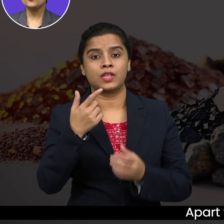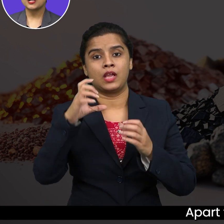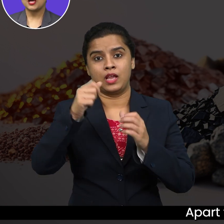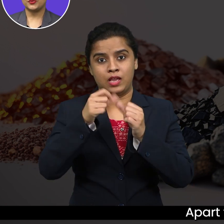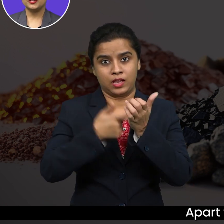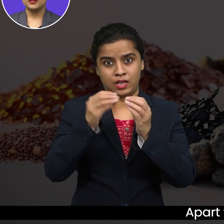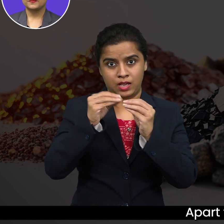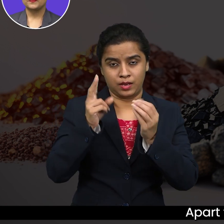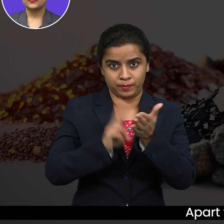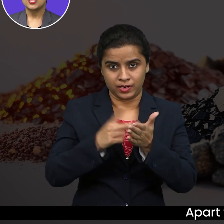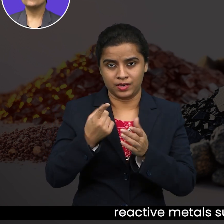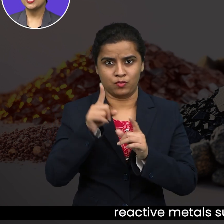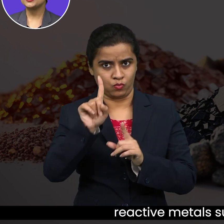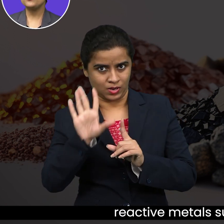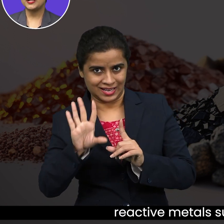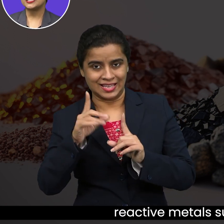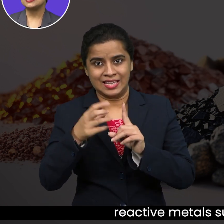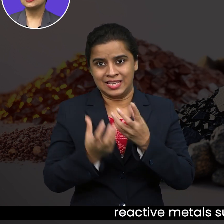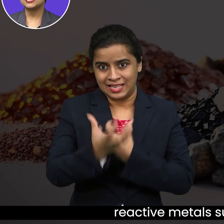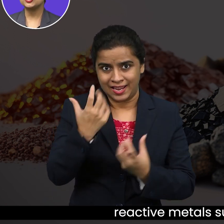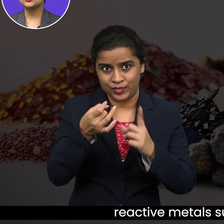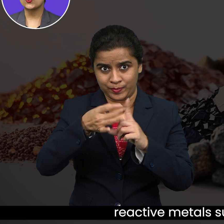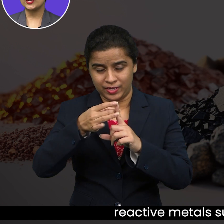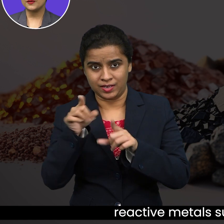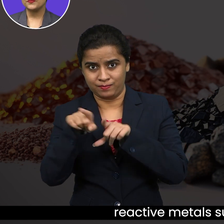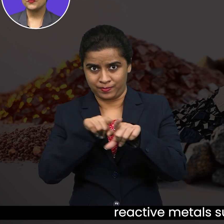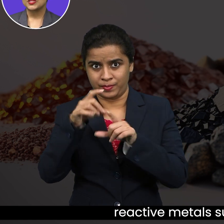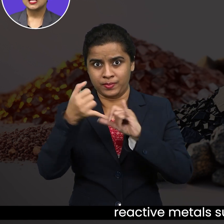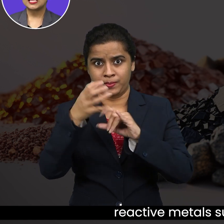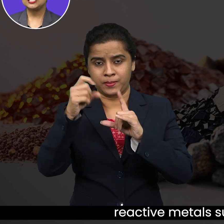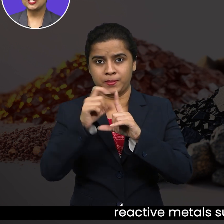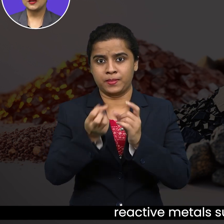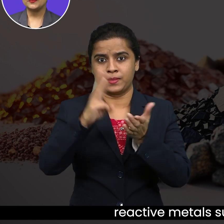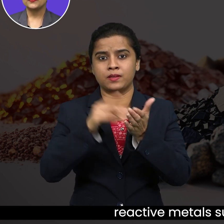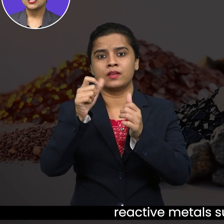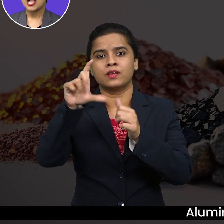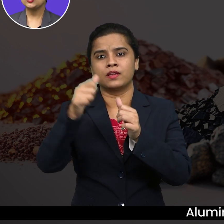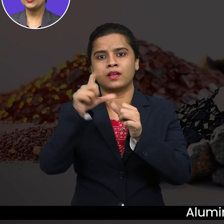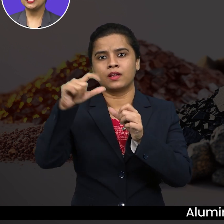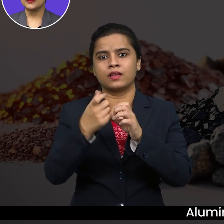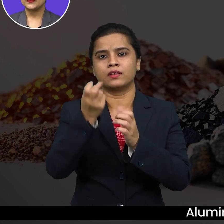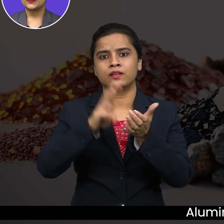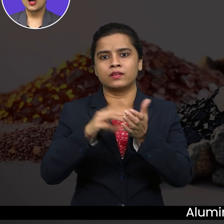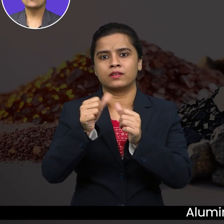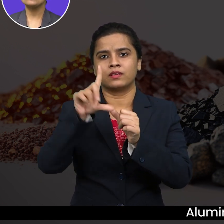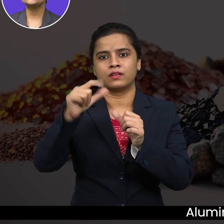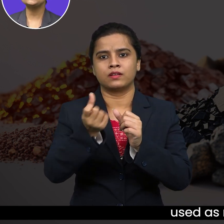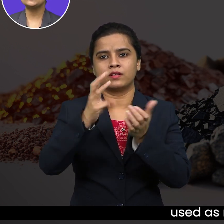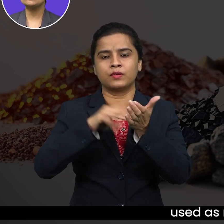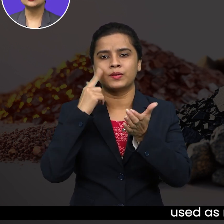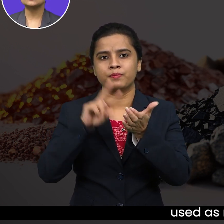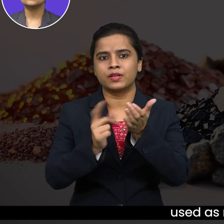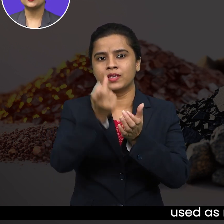Apart from carbon, reactive metals such as sodium, calcium, aluminium are